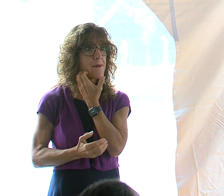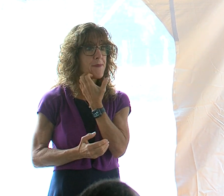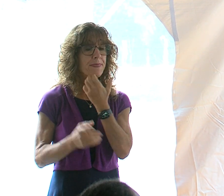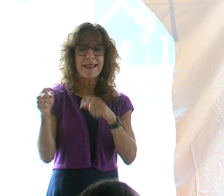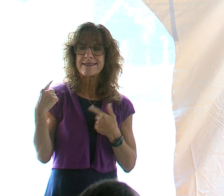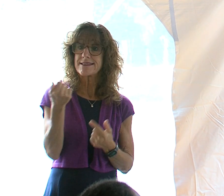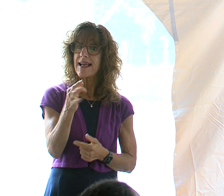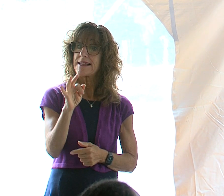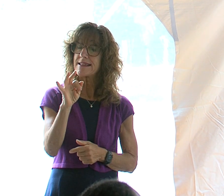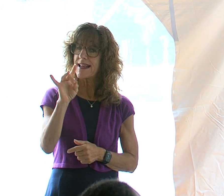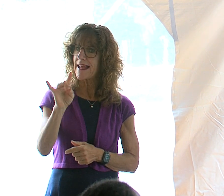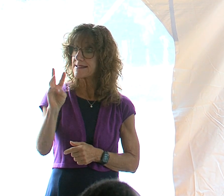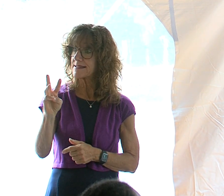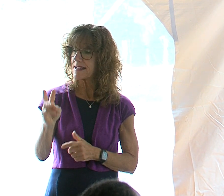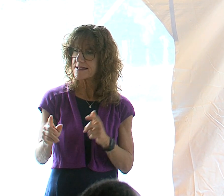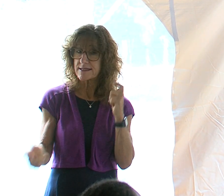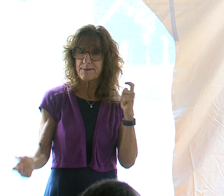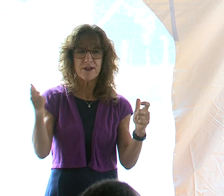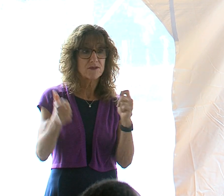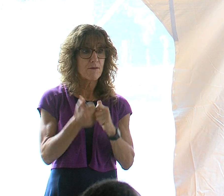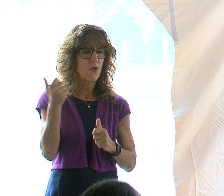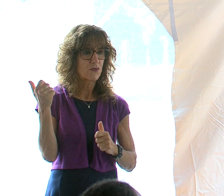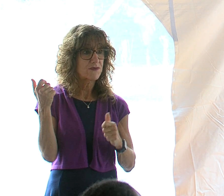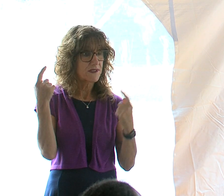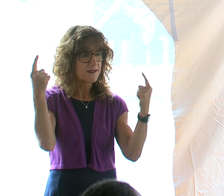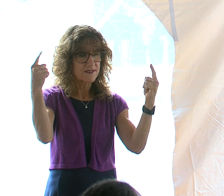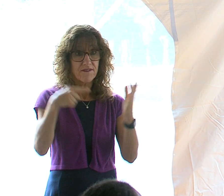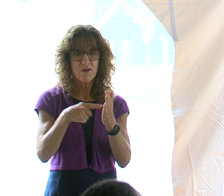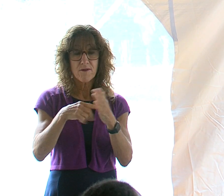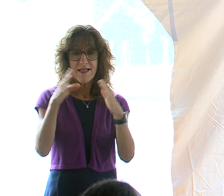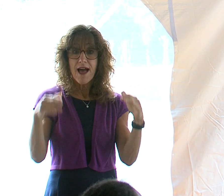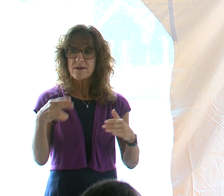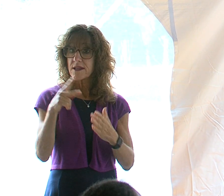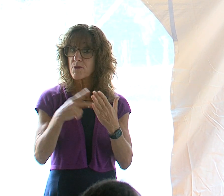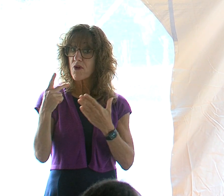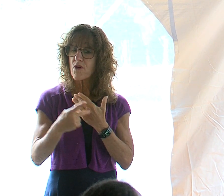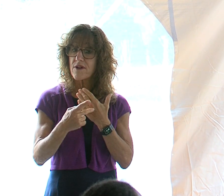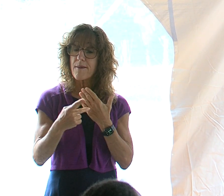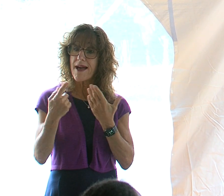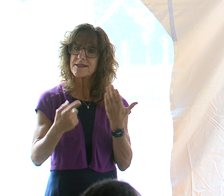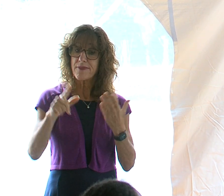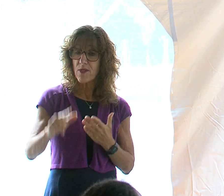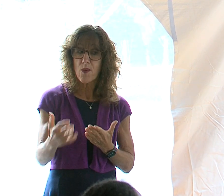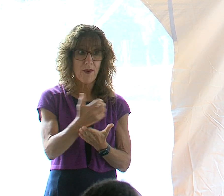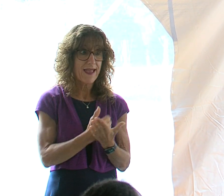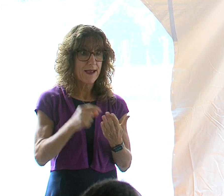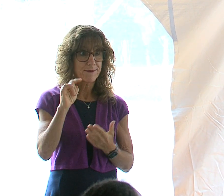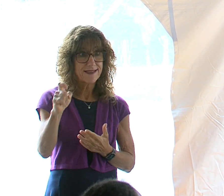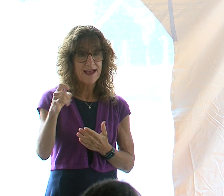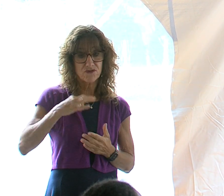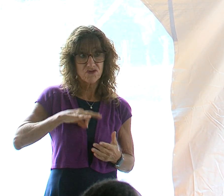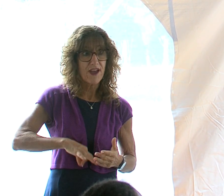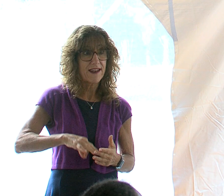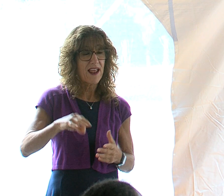Since 1986, the most sizable and successful affordable housing program in the United States has been the low-income housing tax credit. Tens of